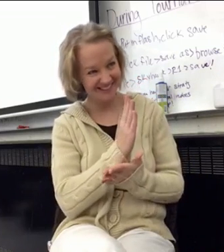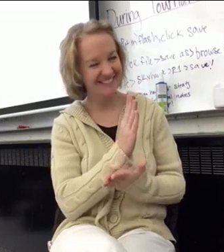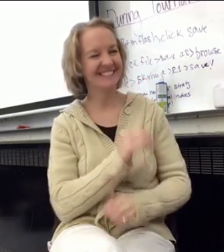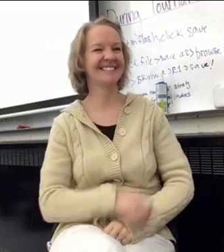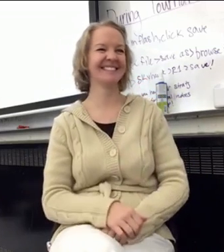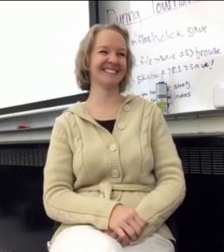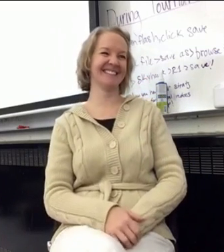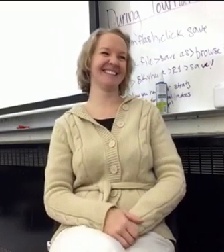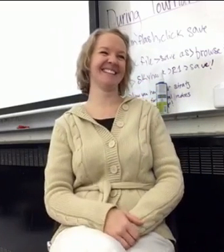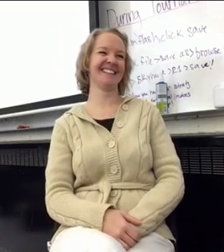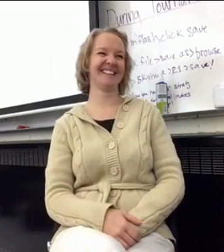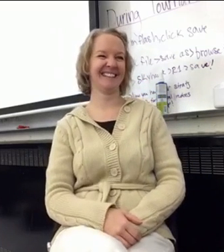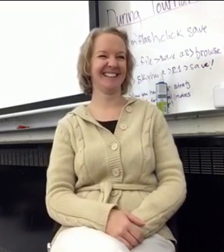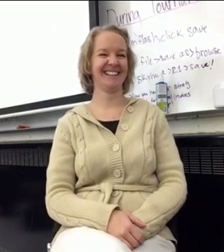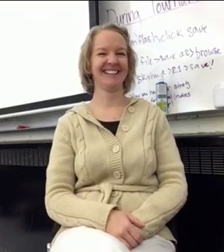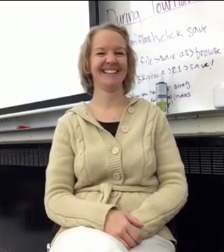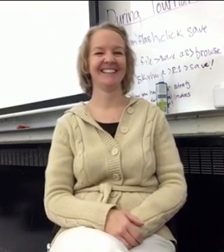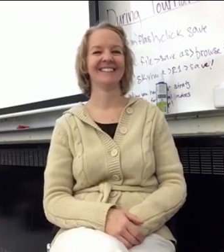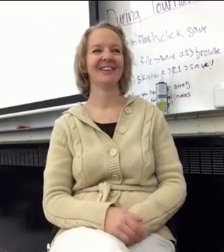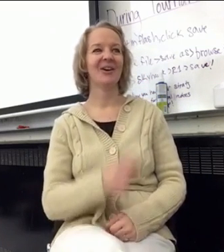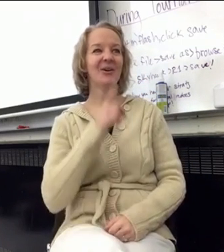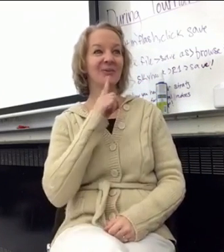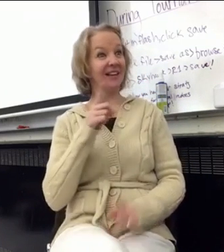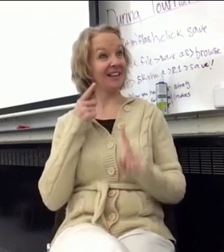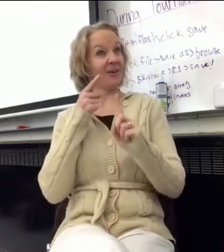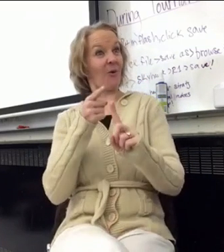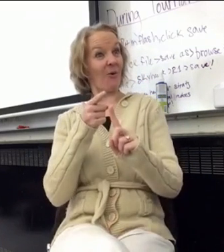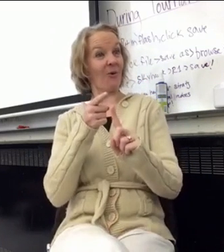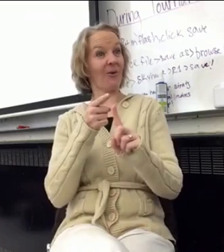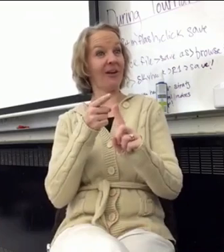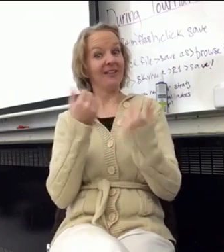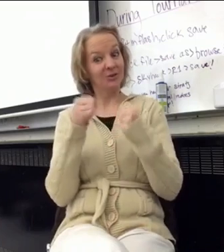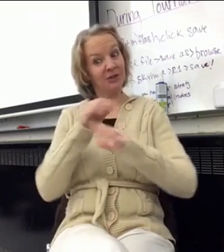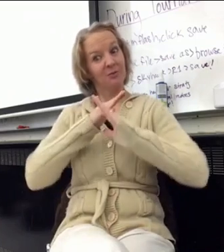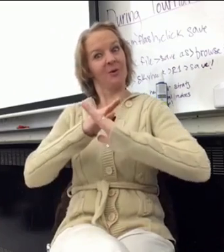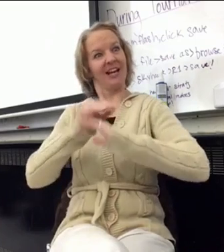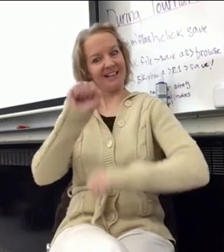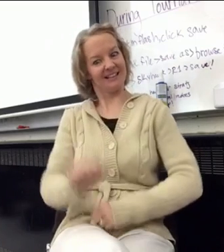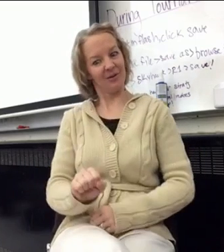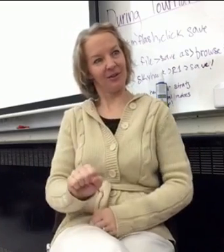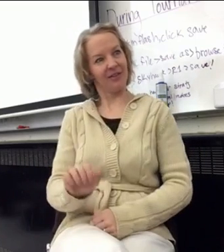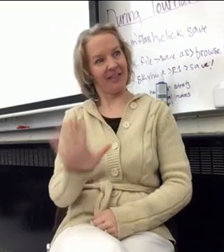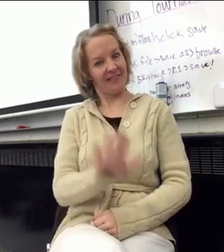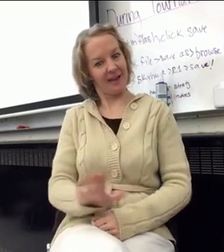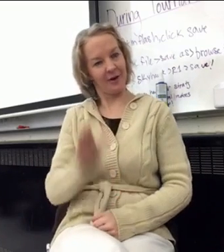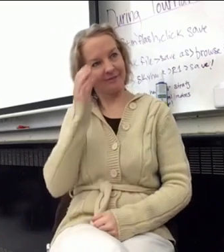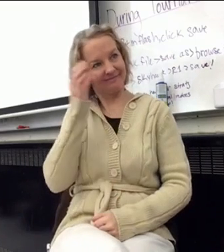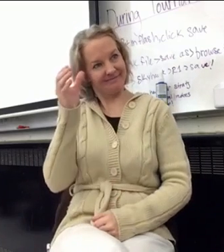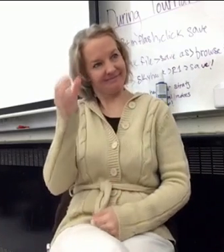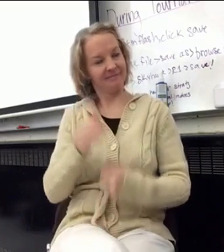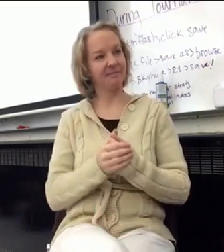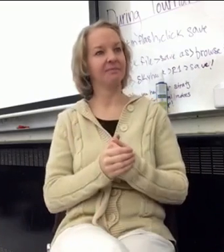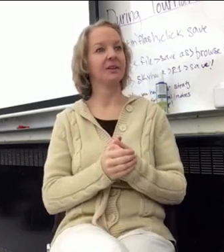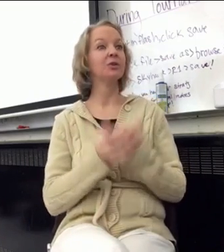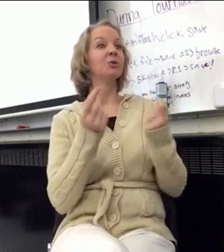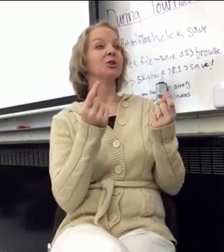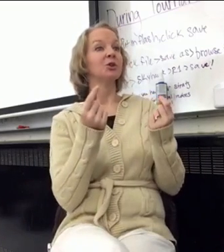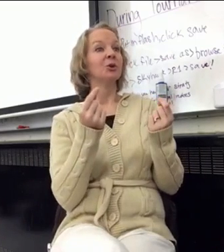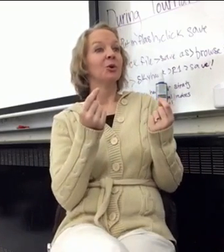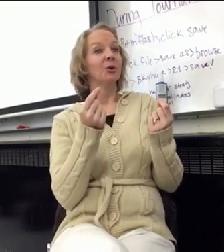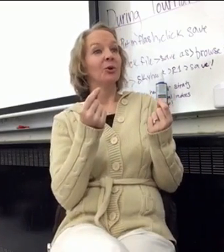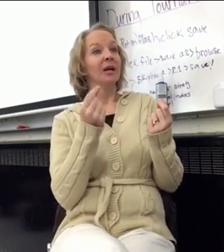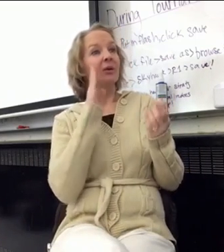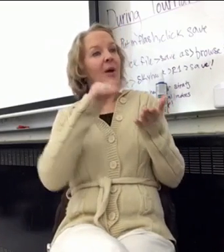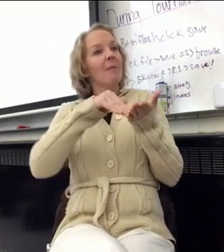rights. Basically, what the goal is here is that they're going to protect the South. So what he's going to do is, for example, he's going